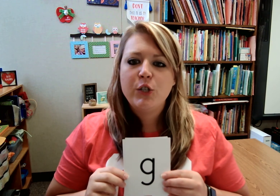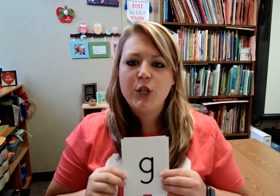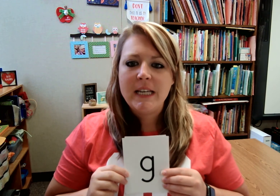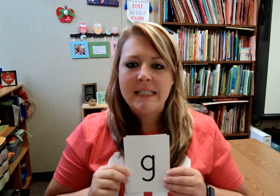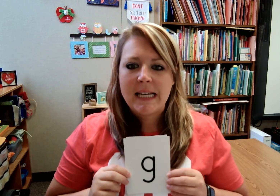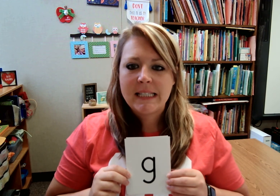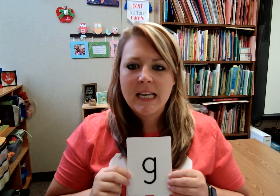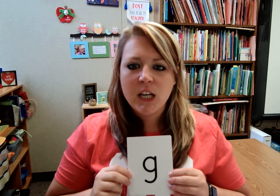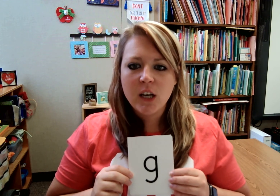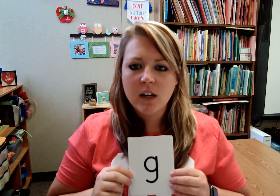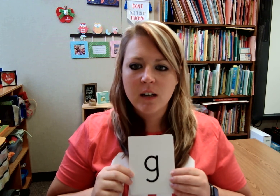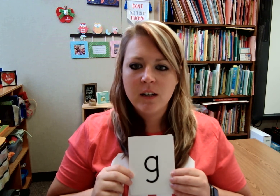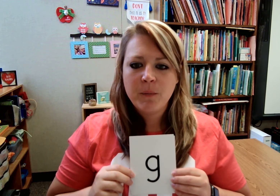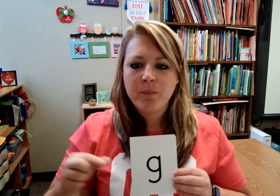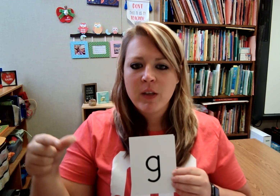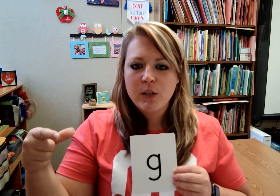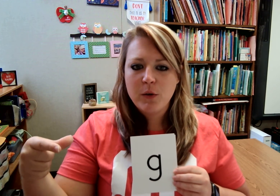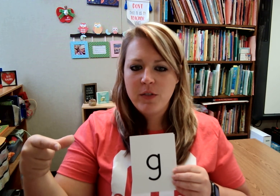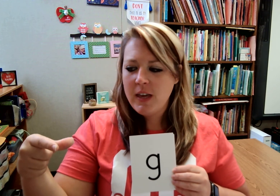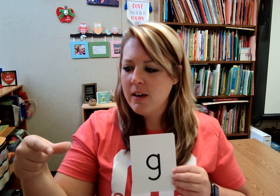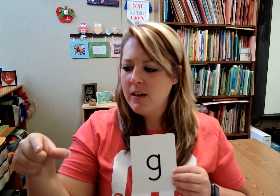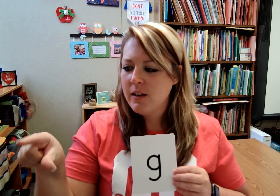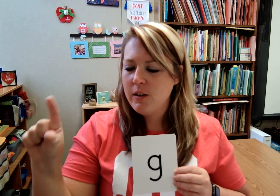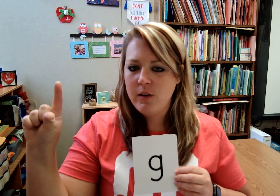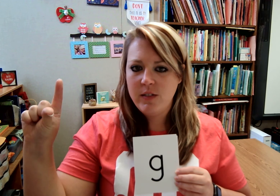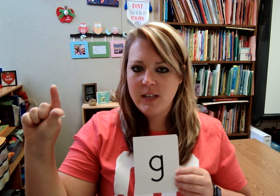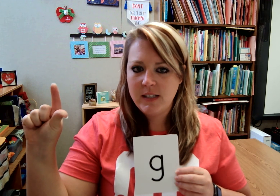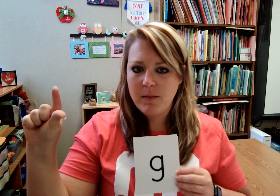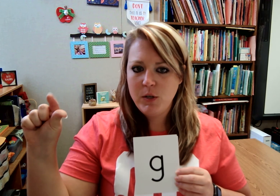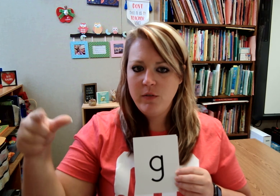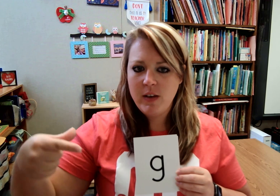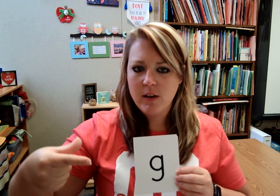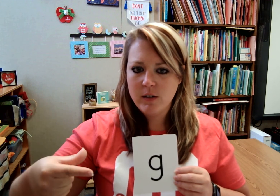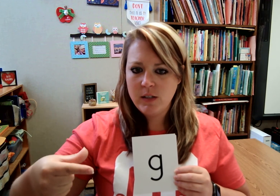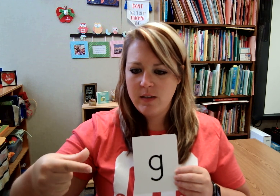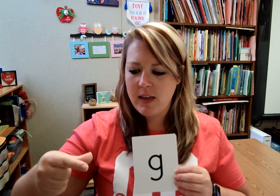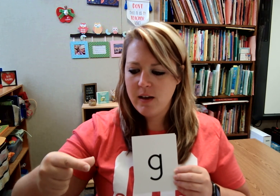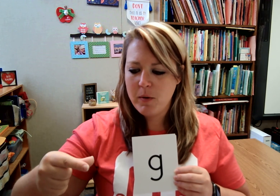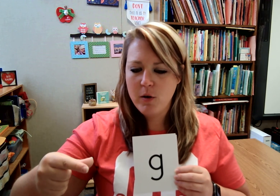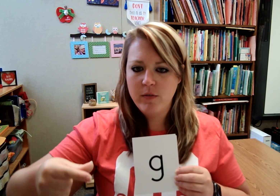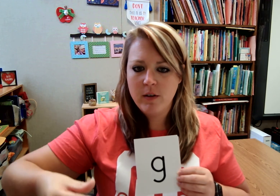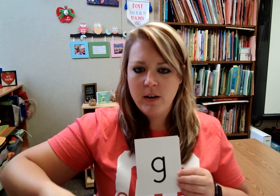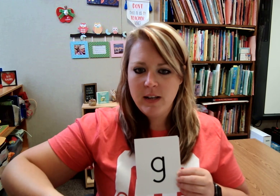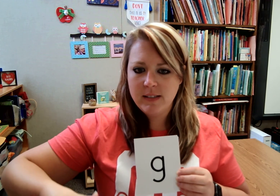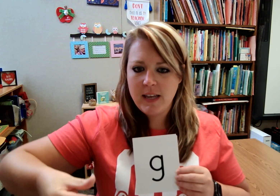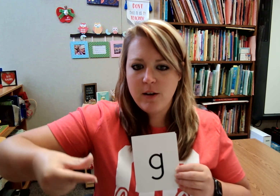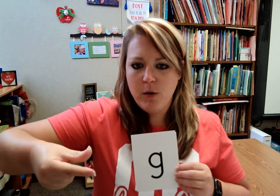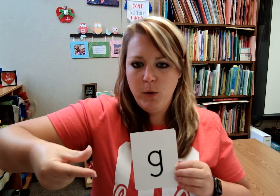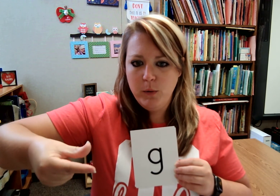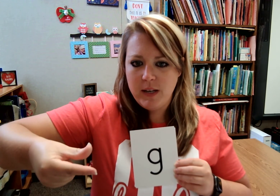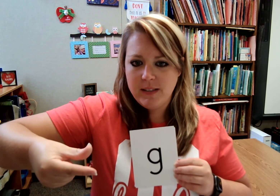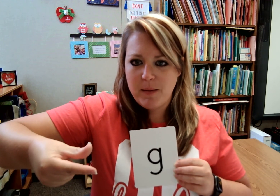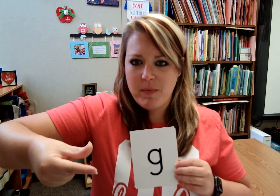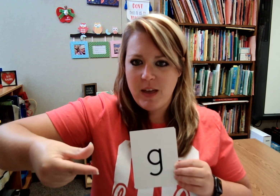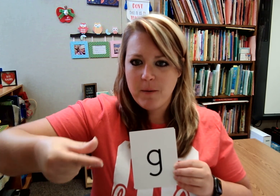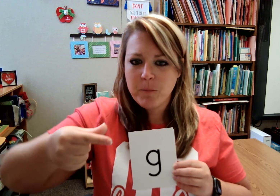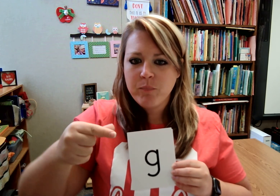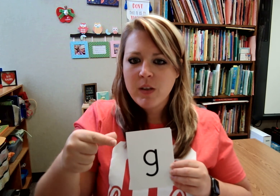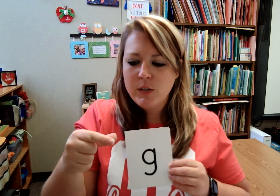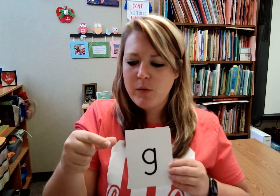G says G. So think these same 2 fingers, they come over. It's like you're holding something. So think